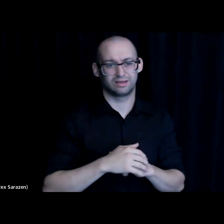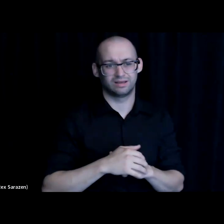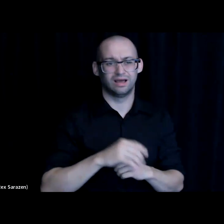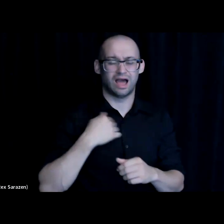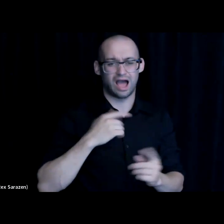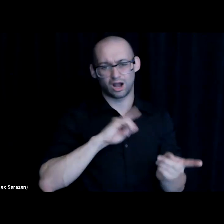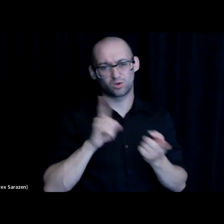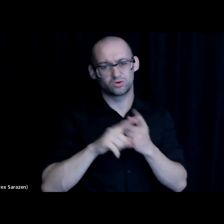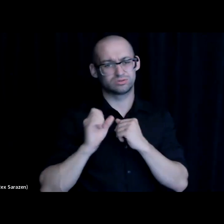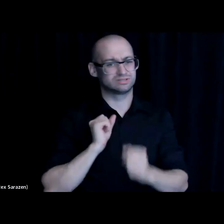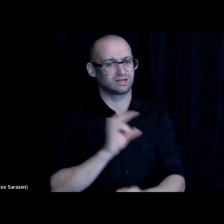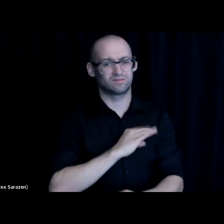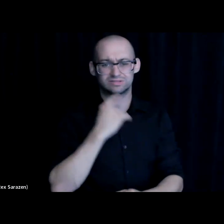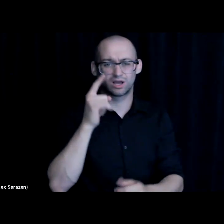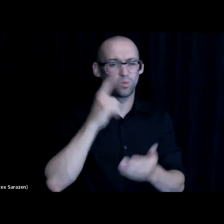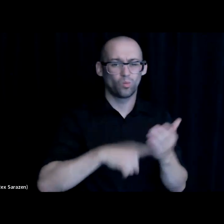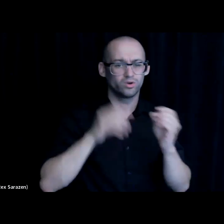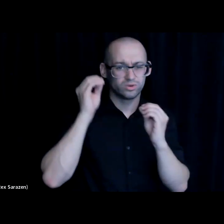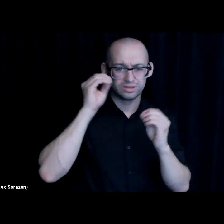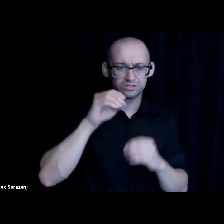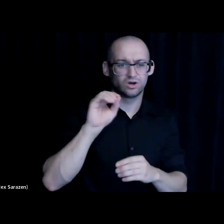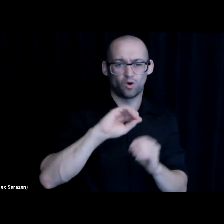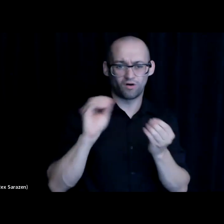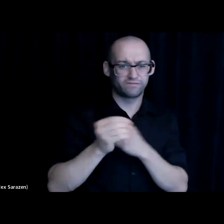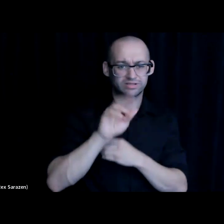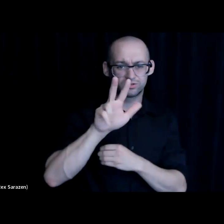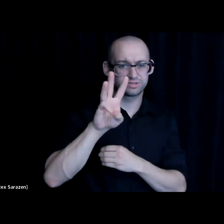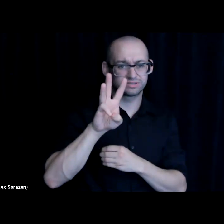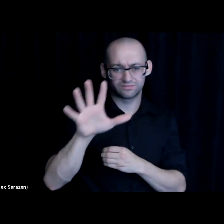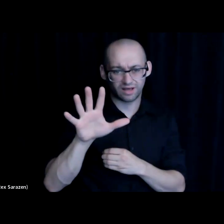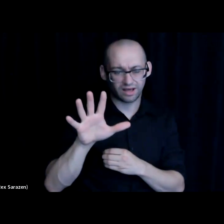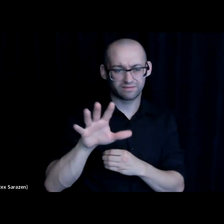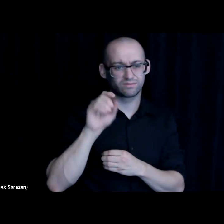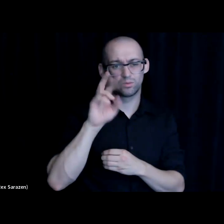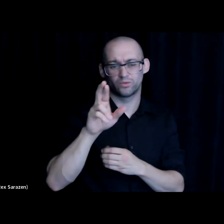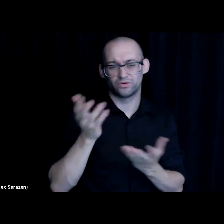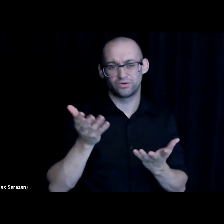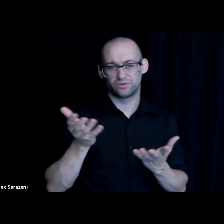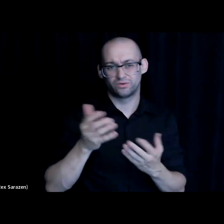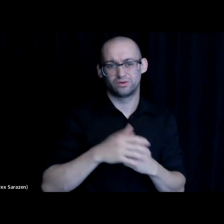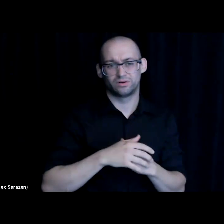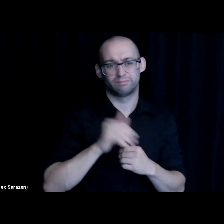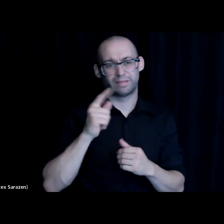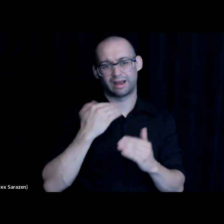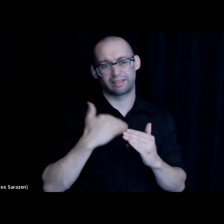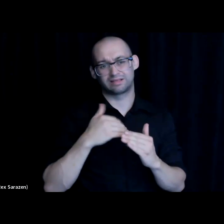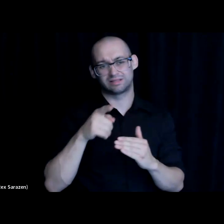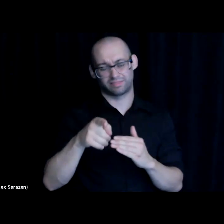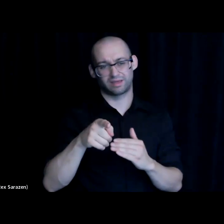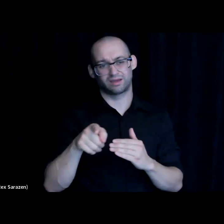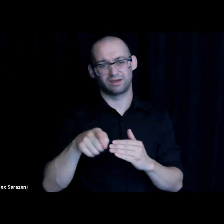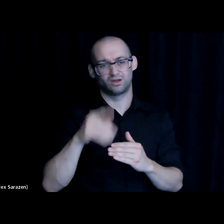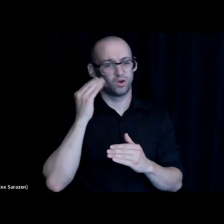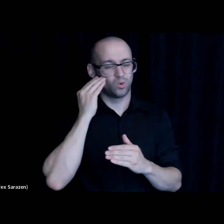teaching? Are you teaching Office 365 now? Are you teaching, making sure that they're at the speed that technology is